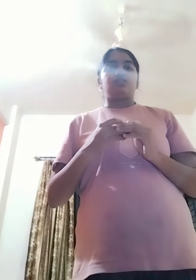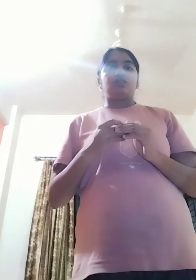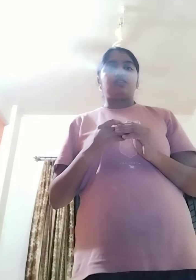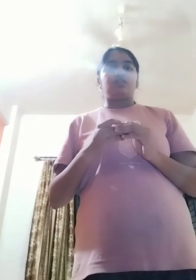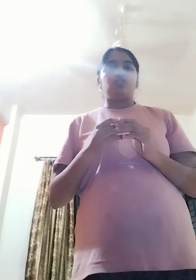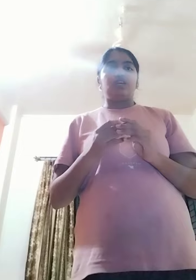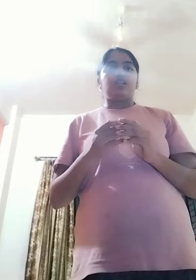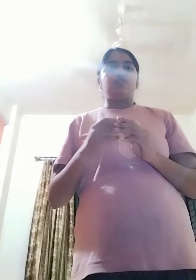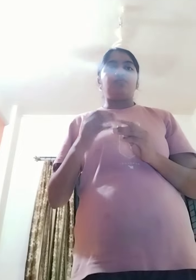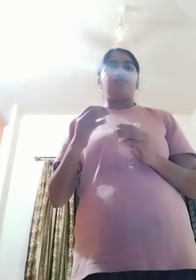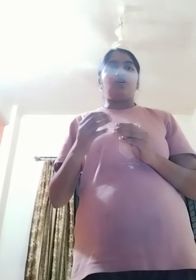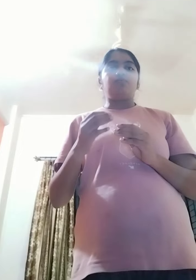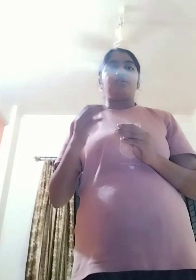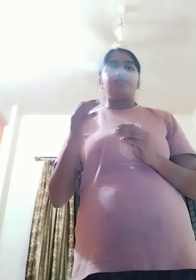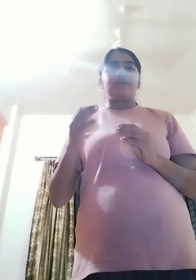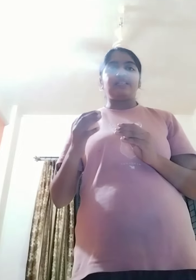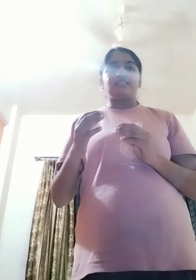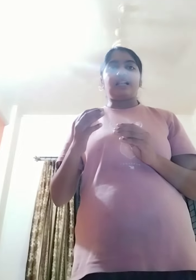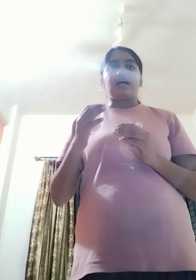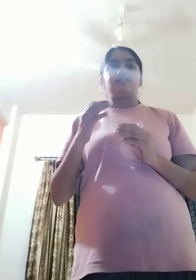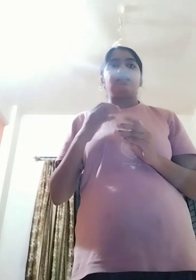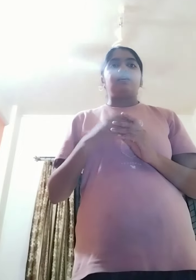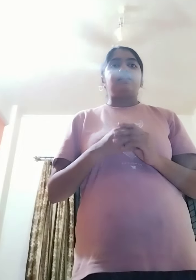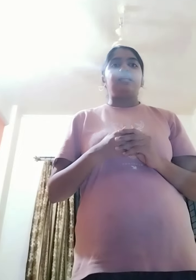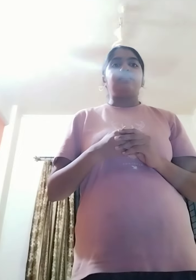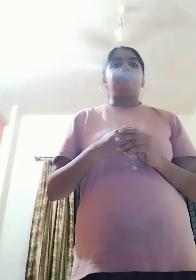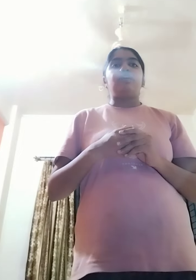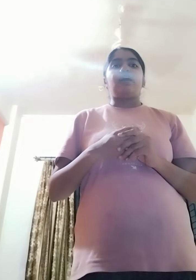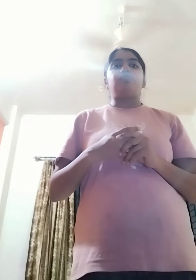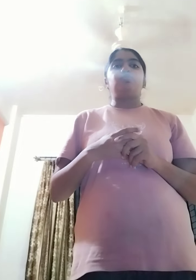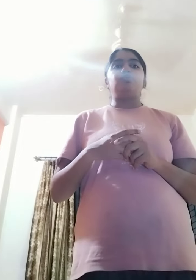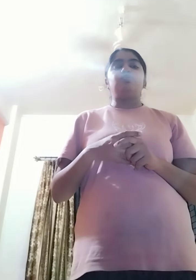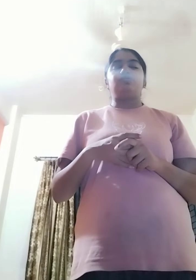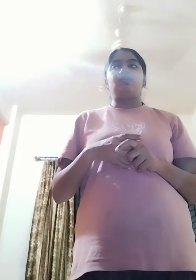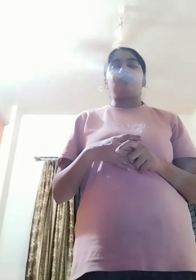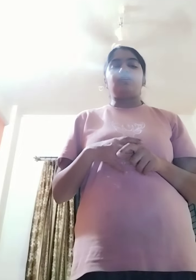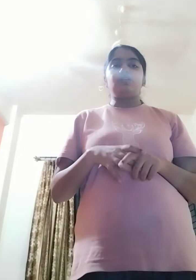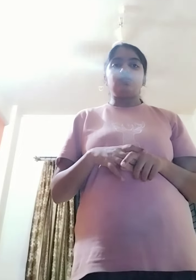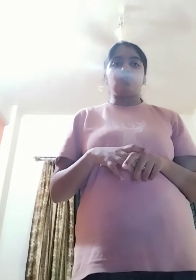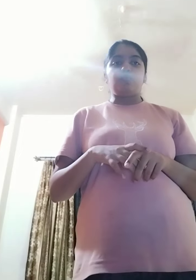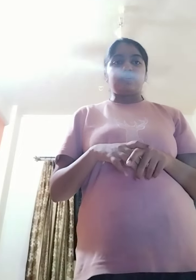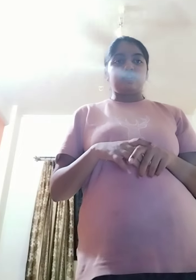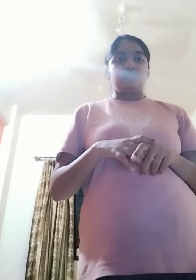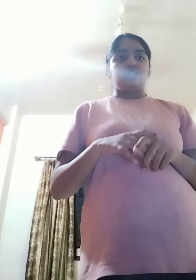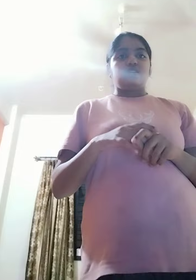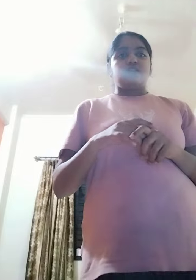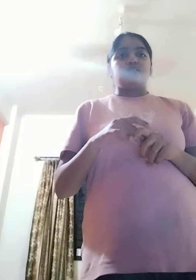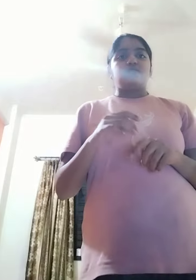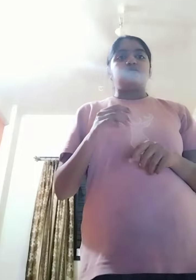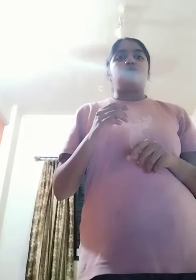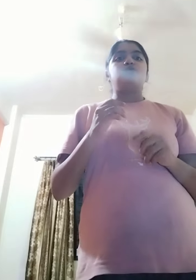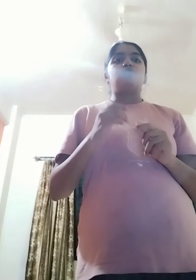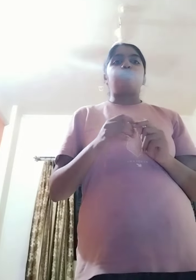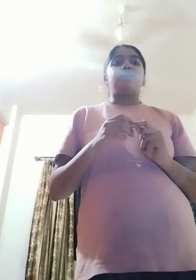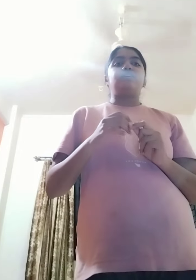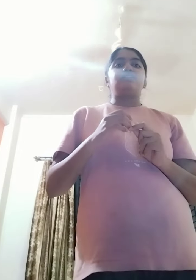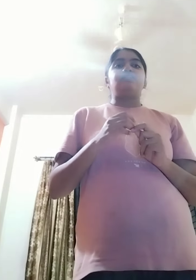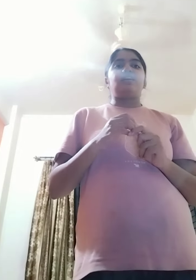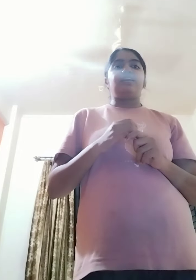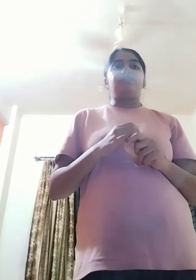constructor chaining from base class, then we have to use the word super. So super is the keyword